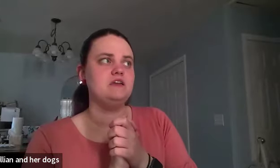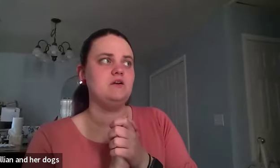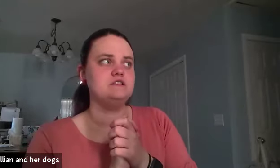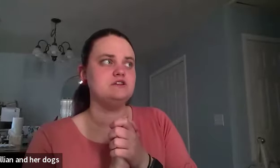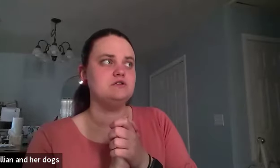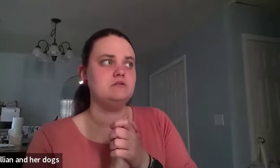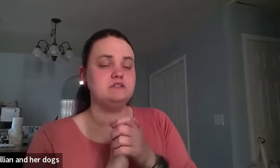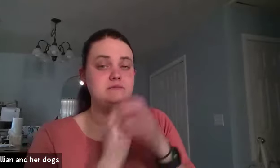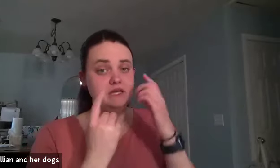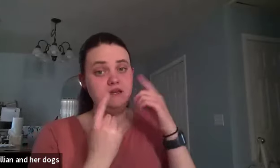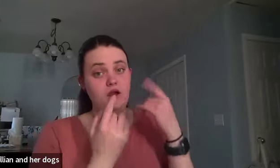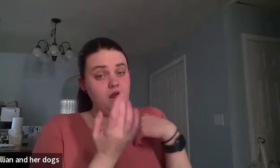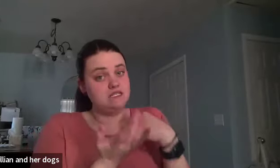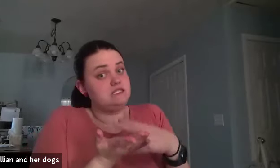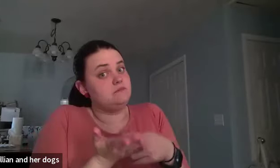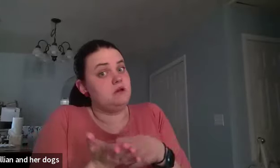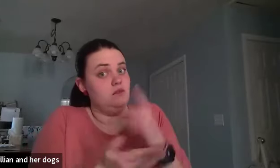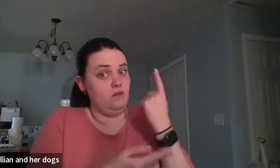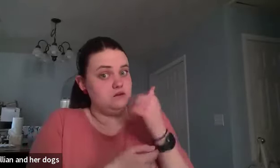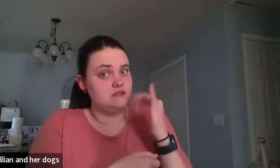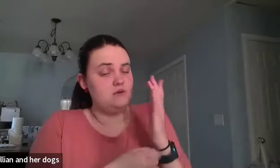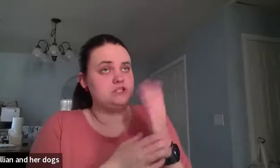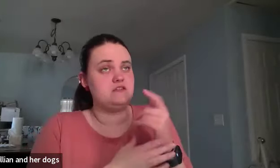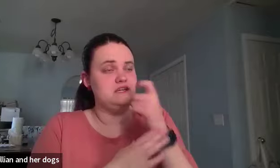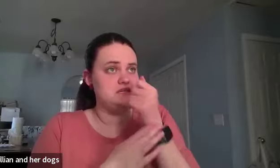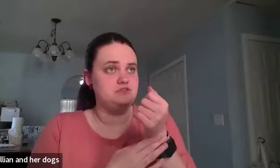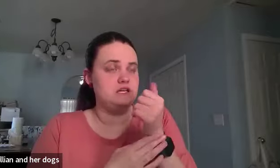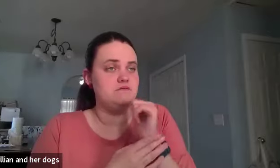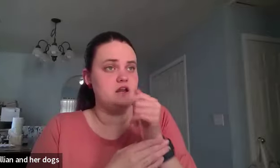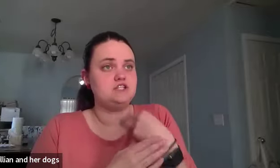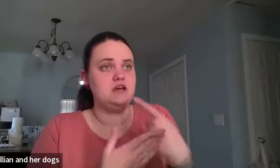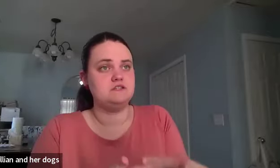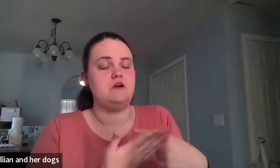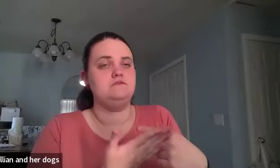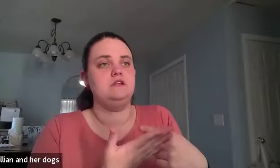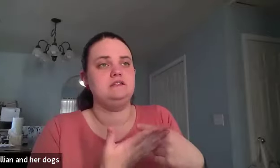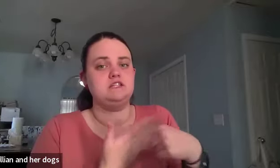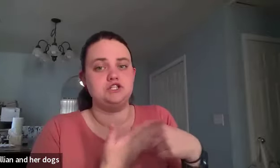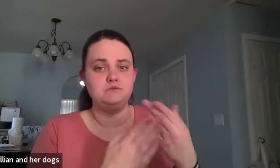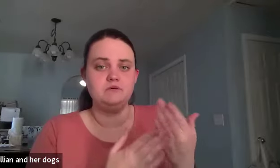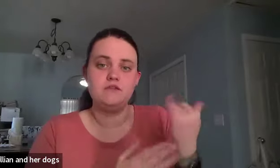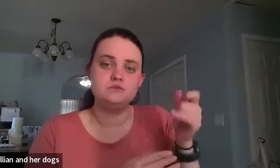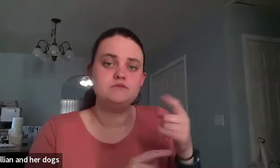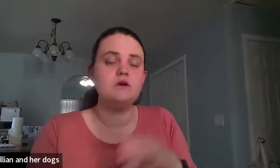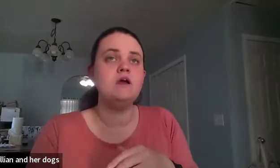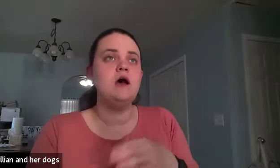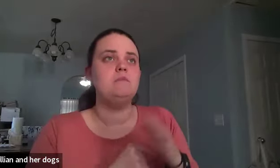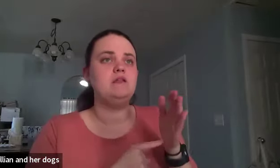it can also, to me, honestly, to me, what it looks like, which I think is interesting. I've not actually had this discussion with others before, but